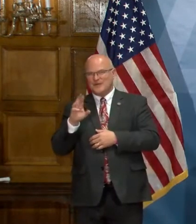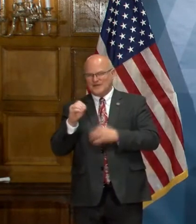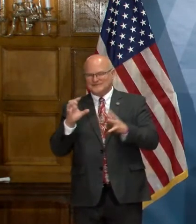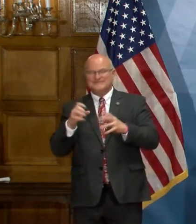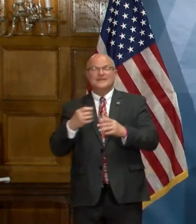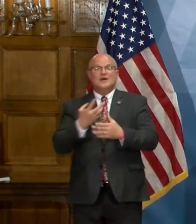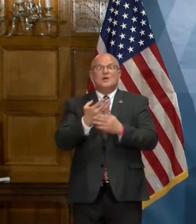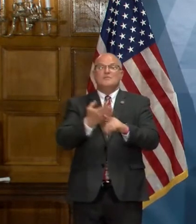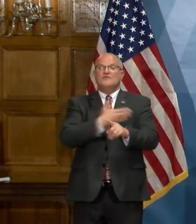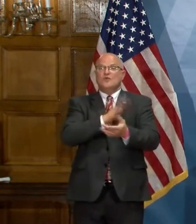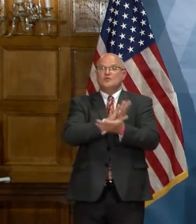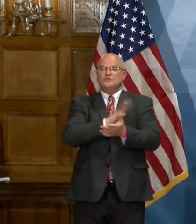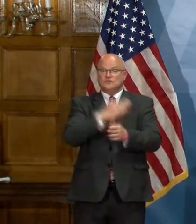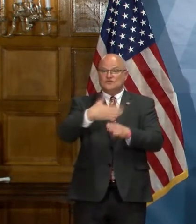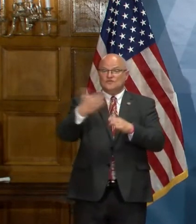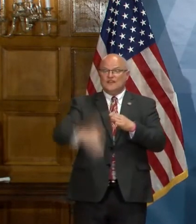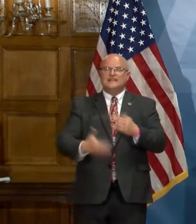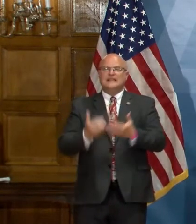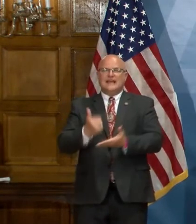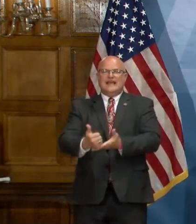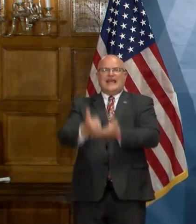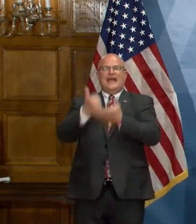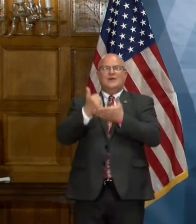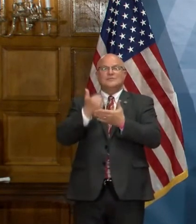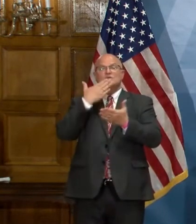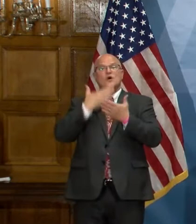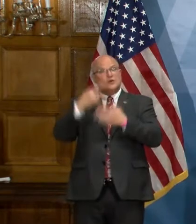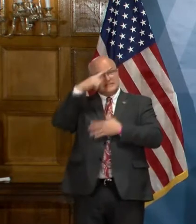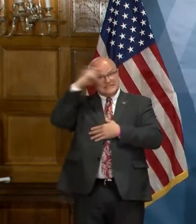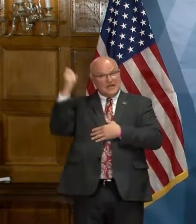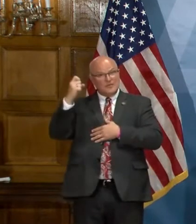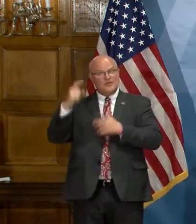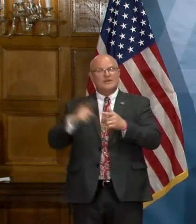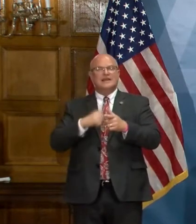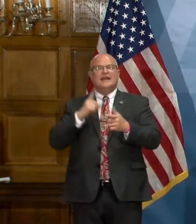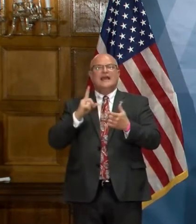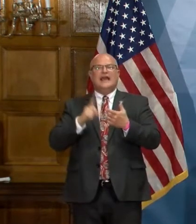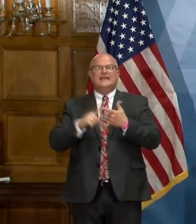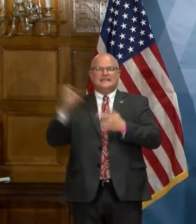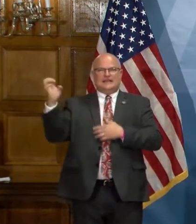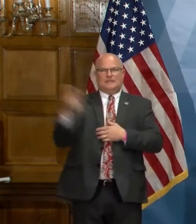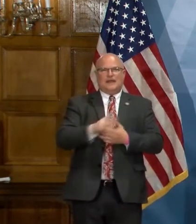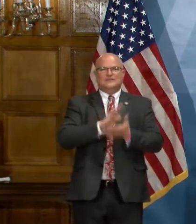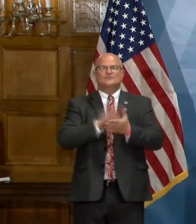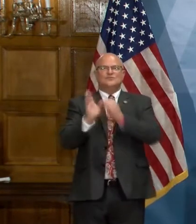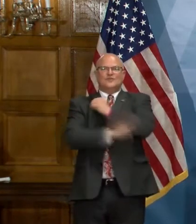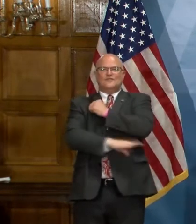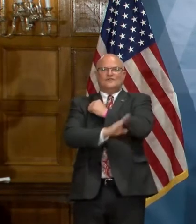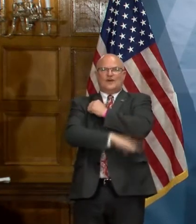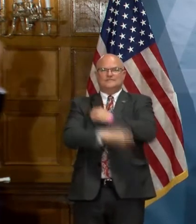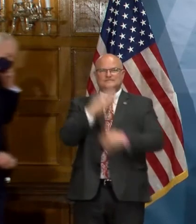school's out, it will help us set the stage for a good summer and, as the Governor said, returning to school in the fall.